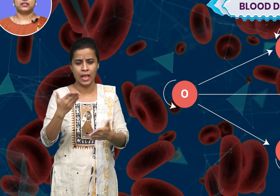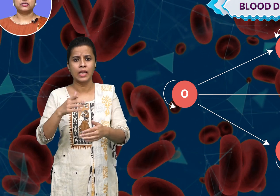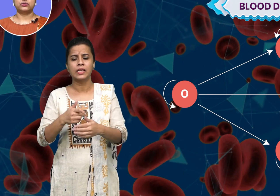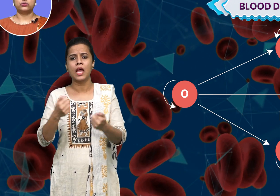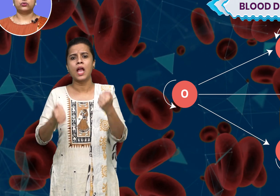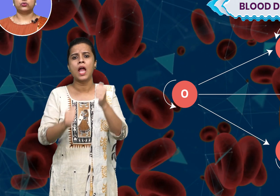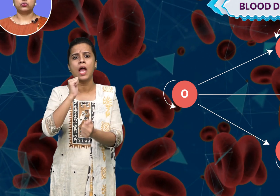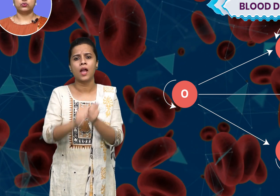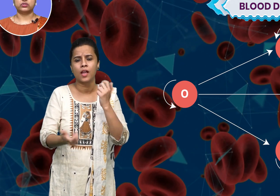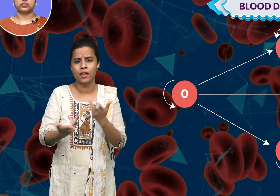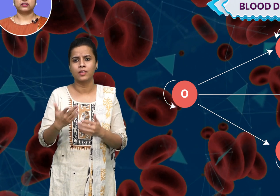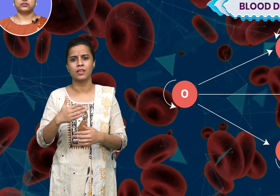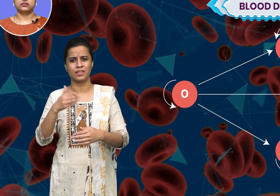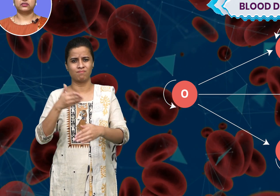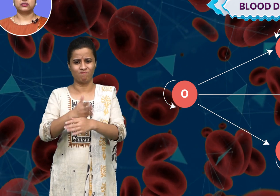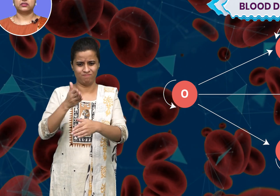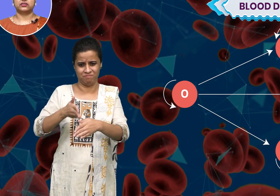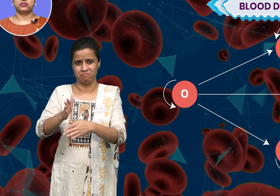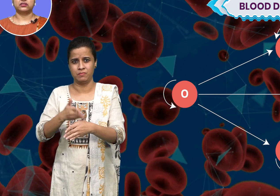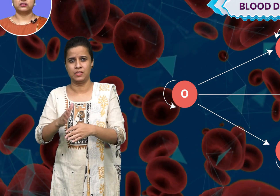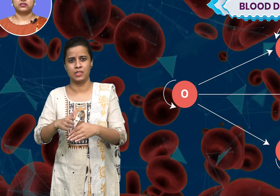bleeding occurs through wounds.